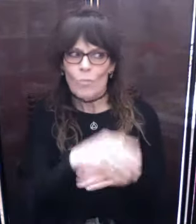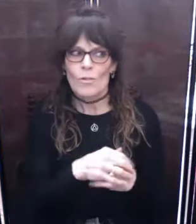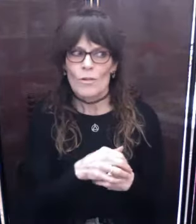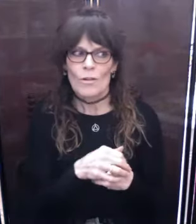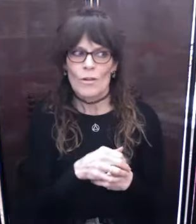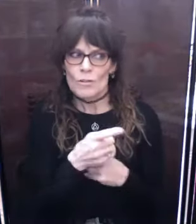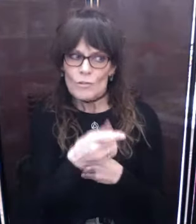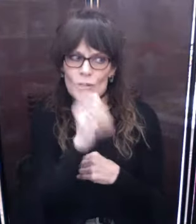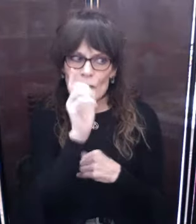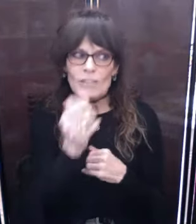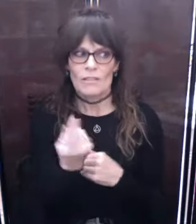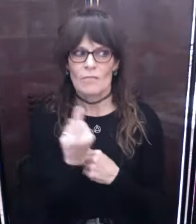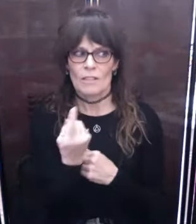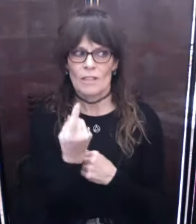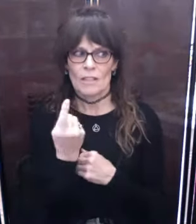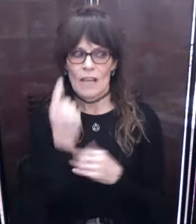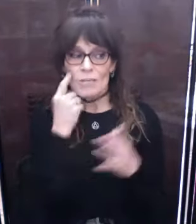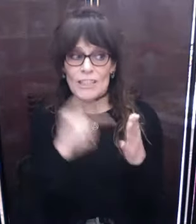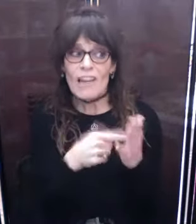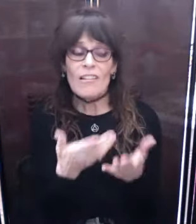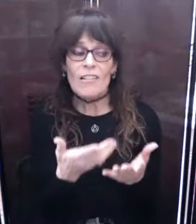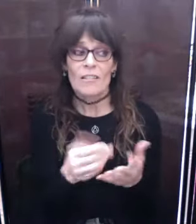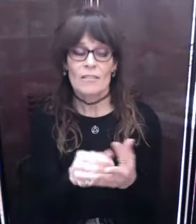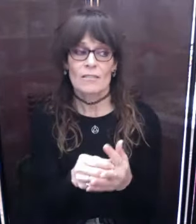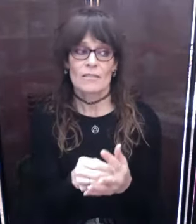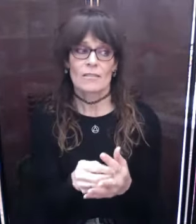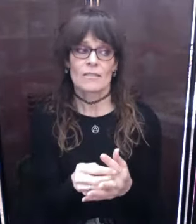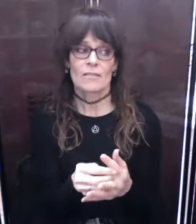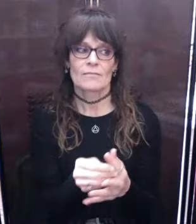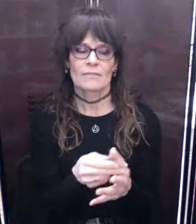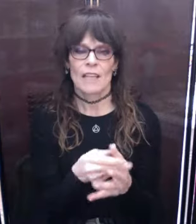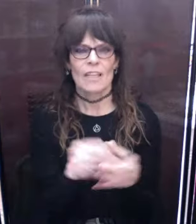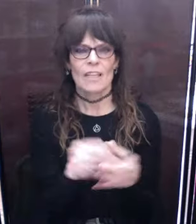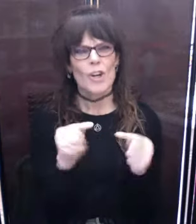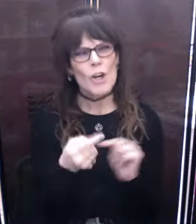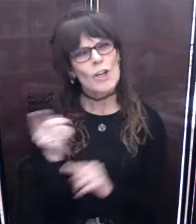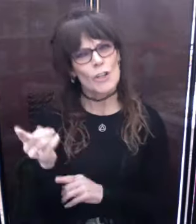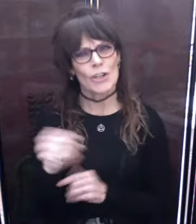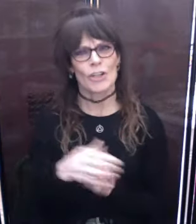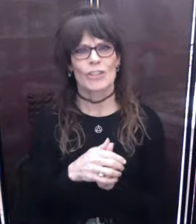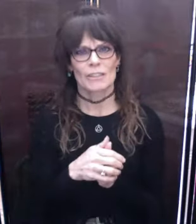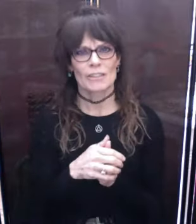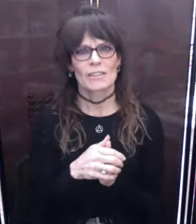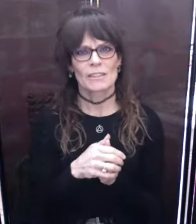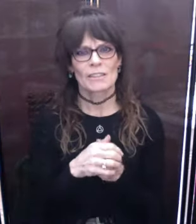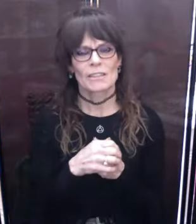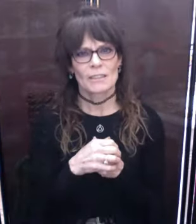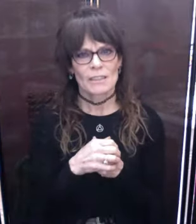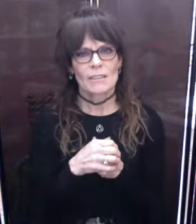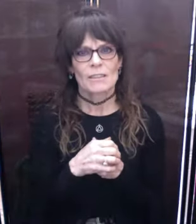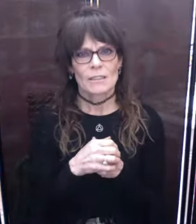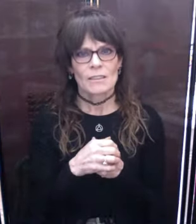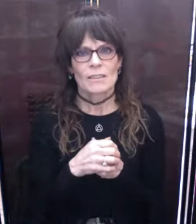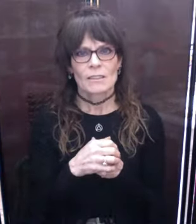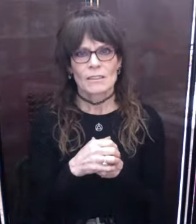had something. I could tell. And that hurt her. And I didn't understand the